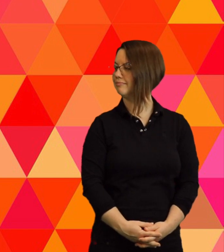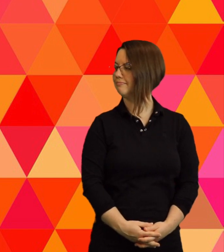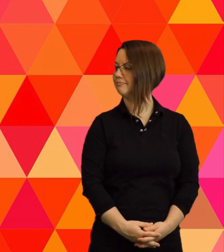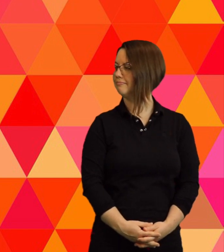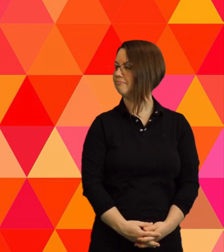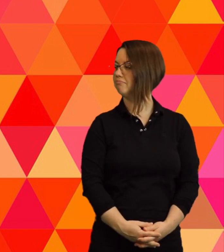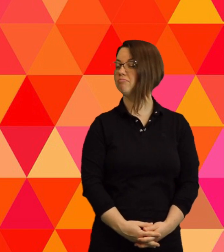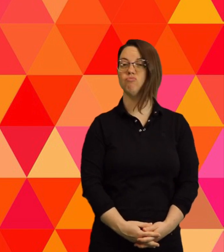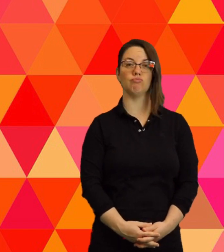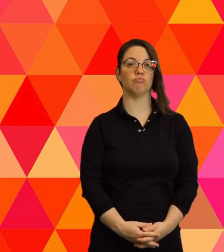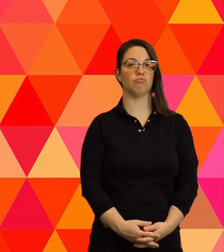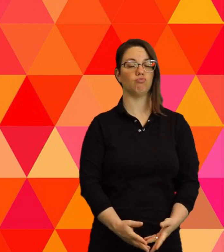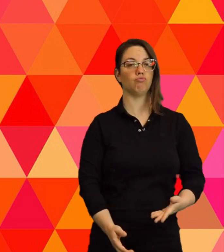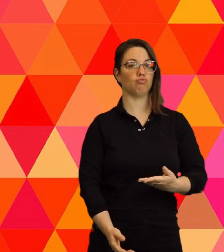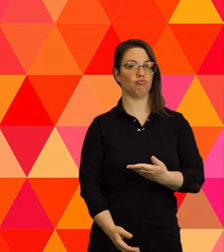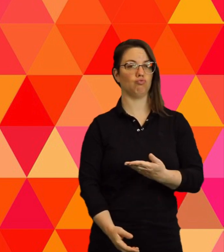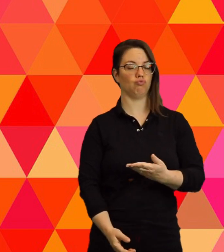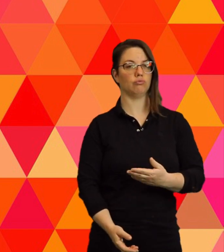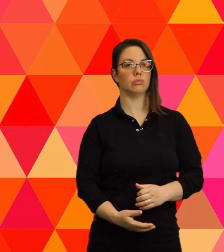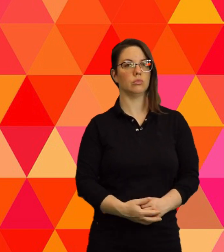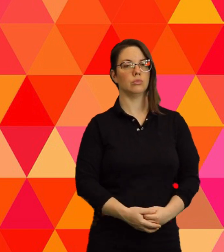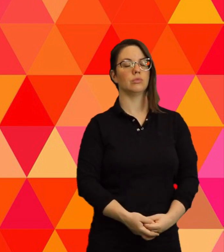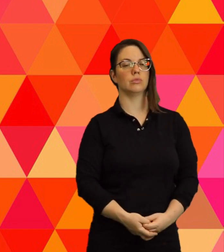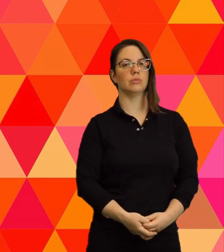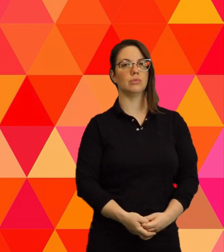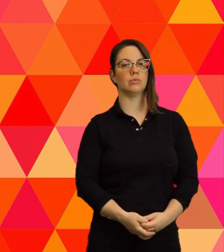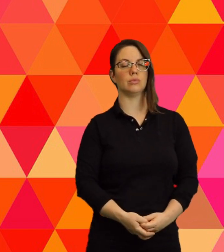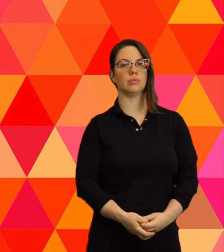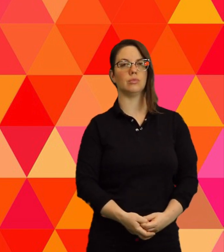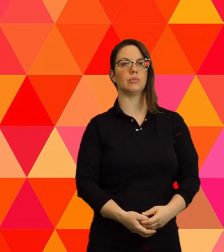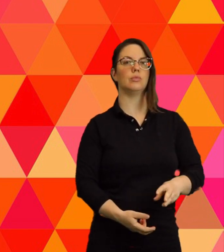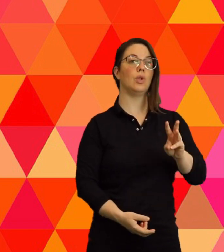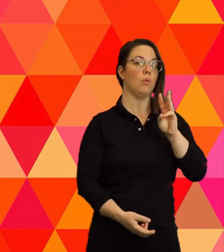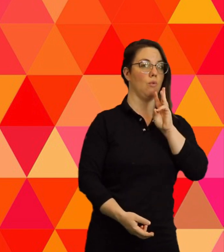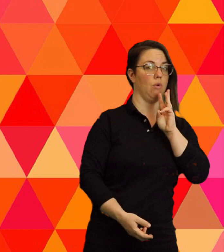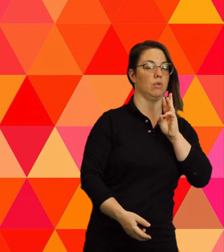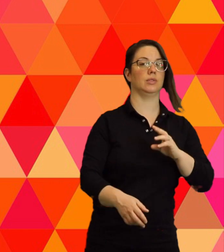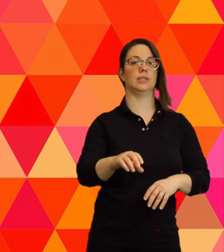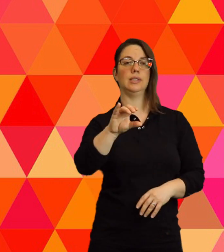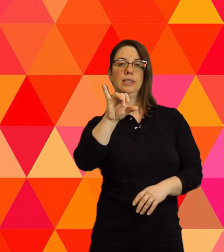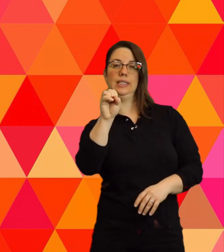And then I'm just gonna whisk the yeast into the water.